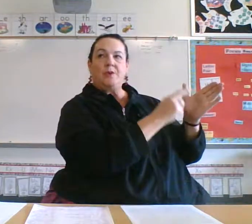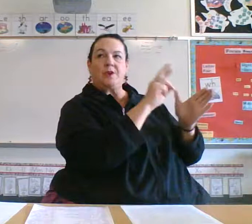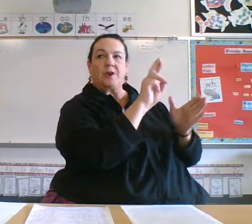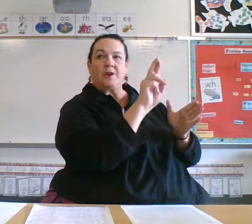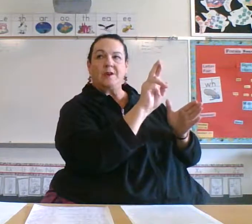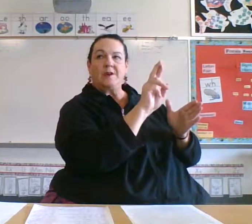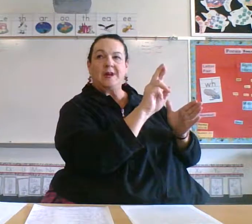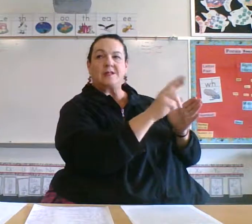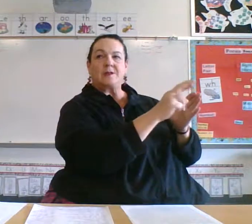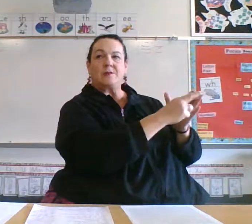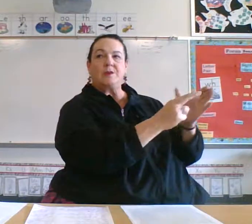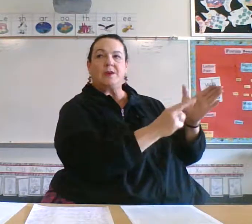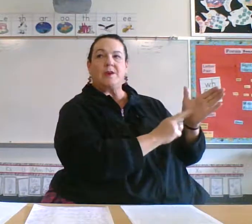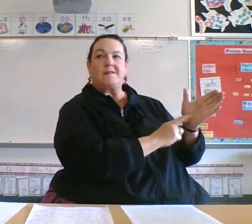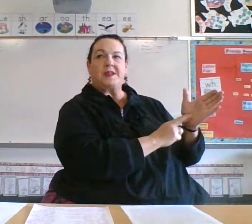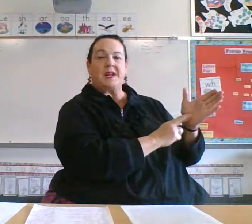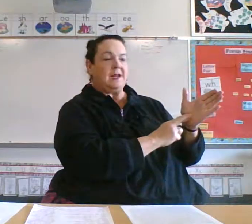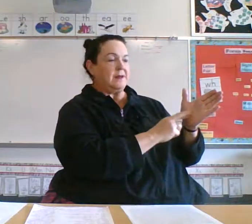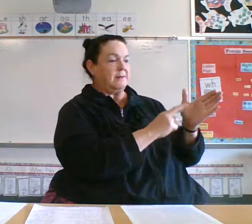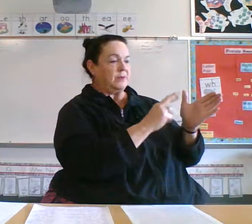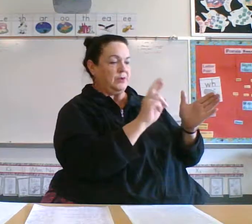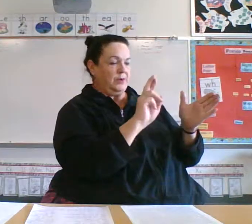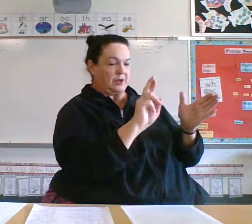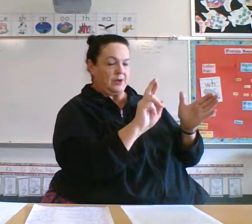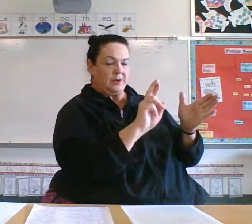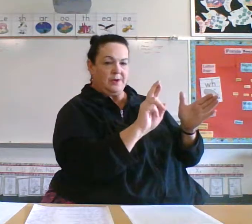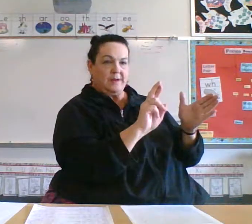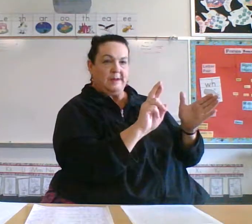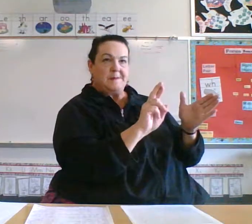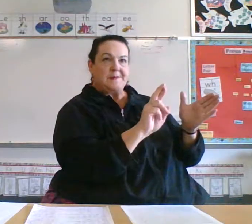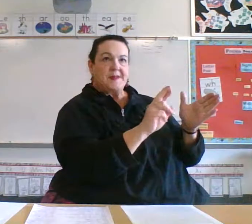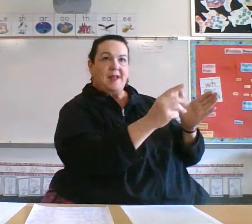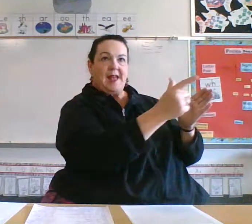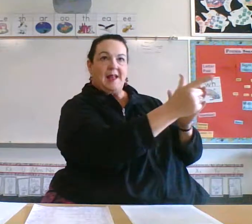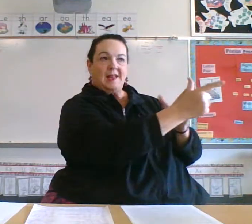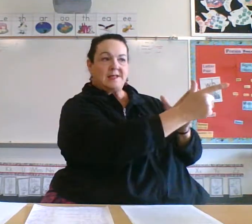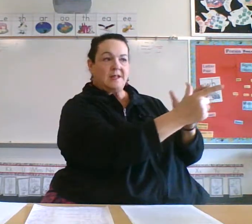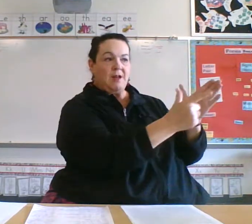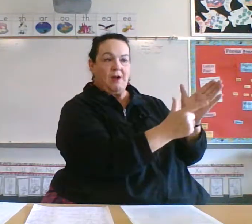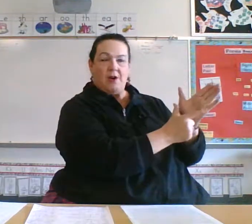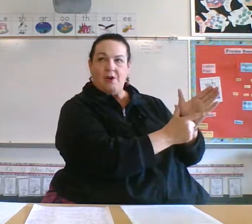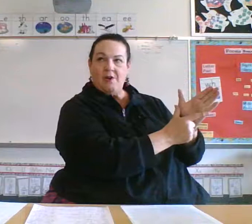ruler. He's the ruler of the kingdom. Ruler. L is law.